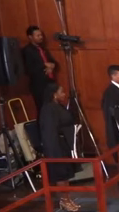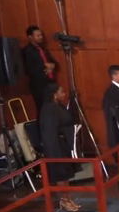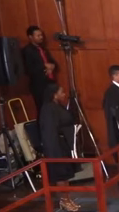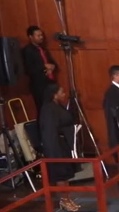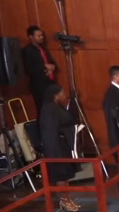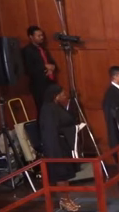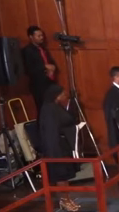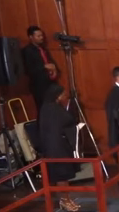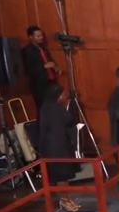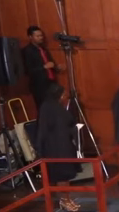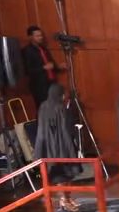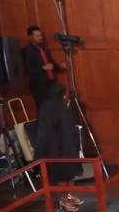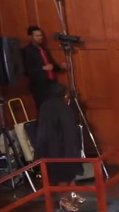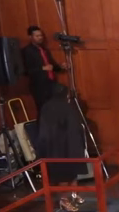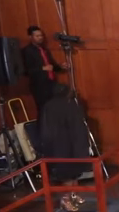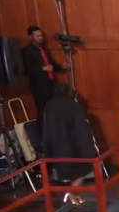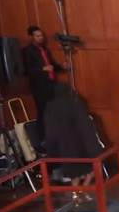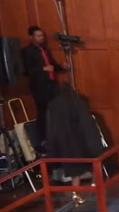Vinayak Pandey.